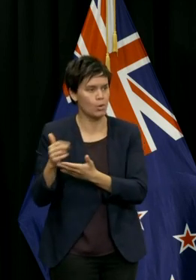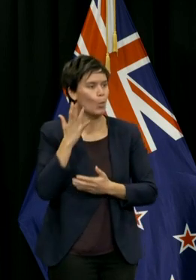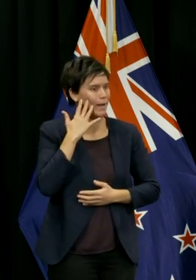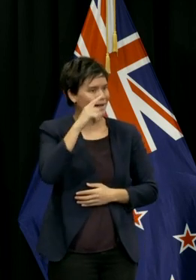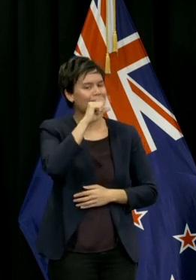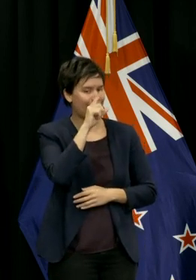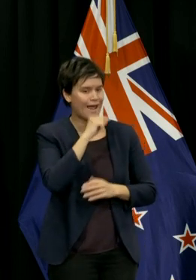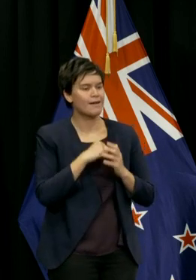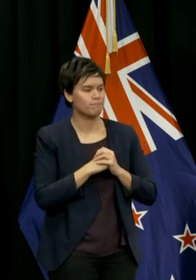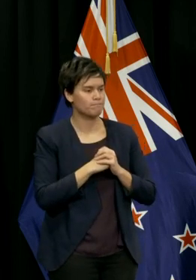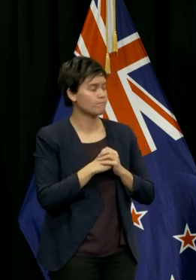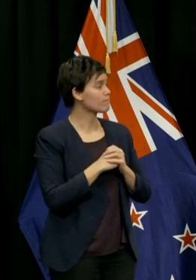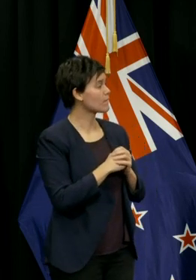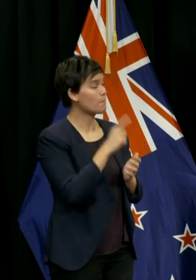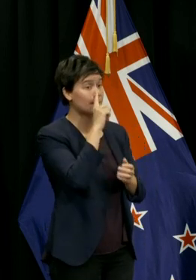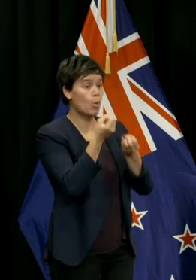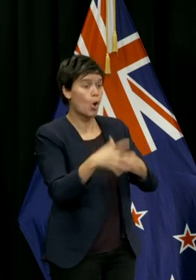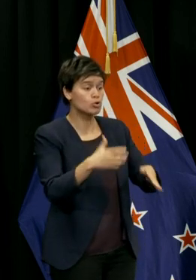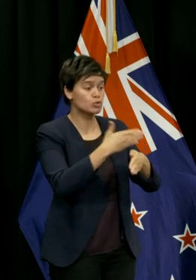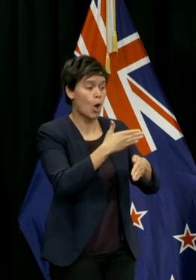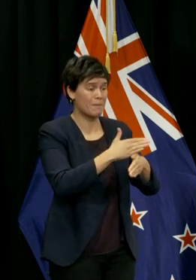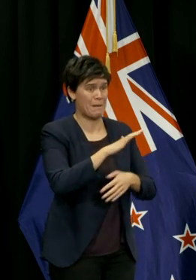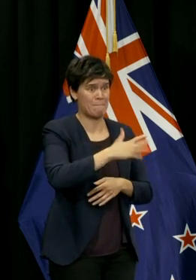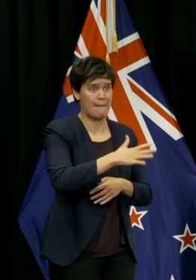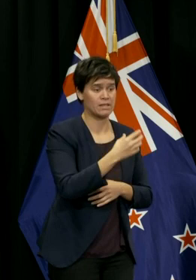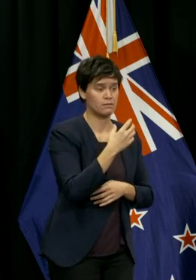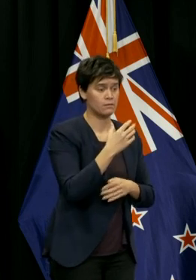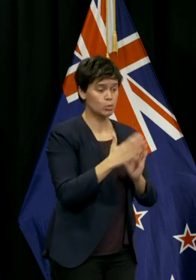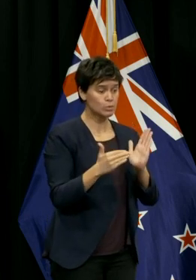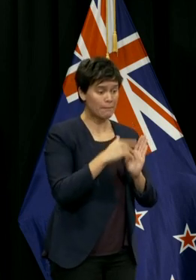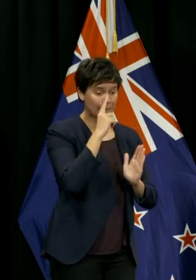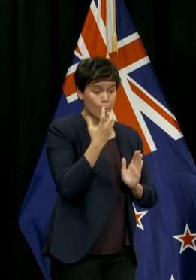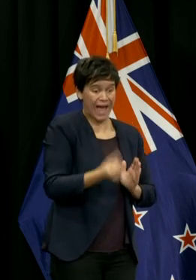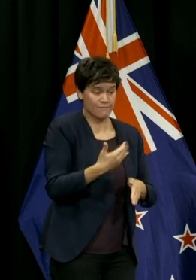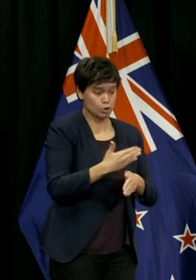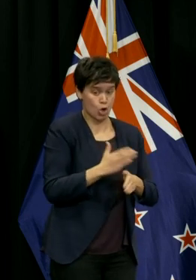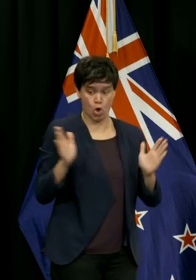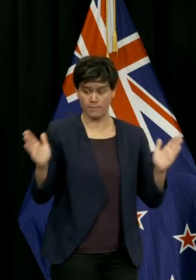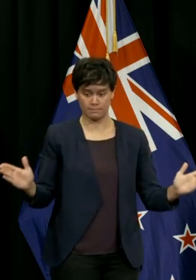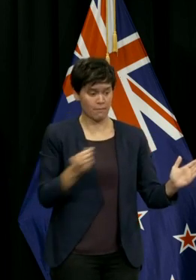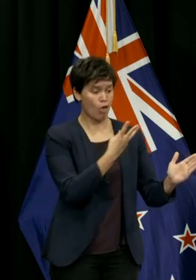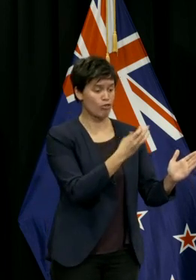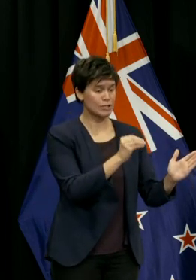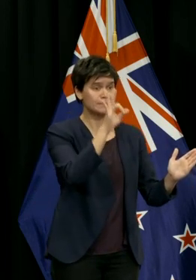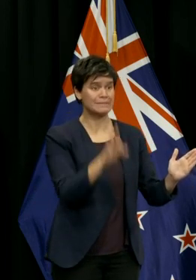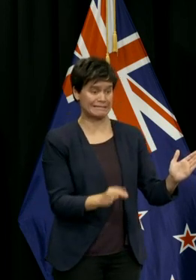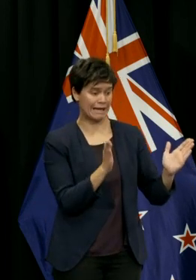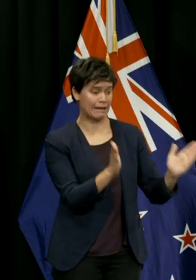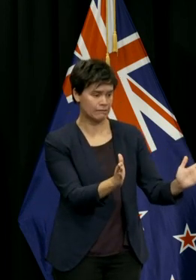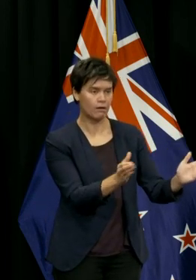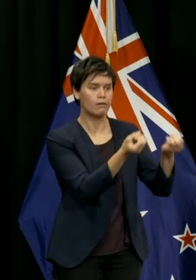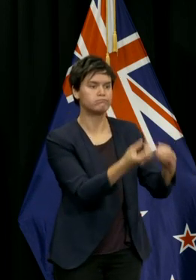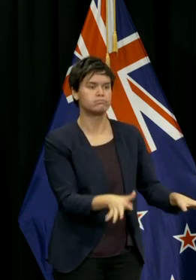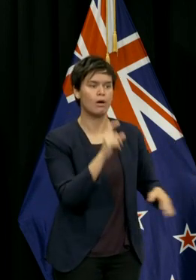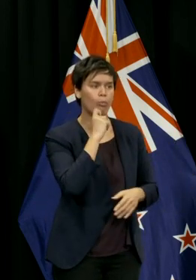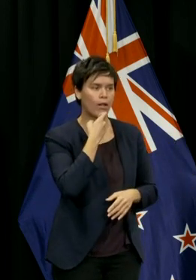be. 30%, is that realistic or is that just... Well, that's the outside of the predictions I read today. There were ones that were